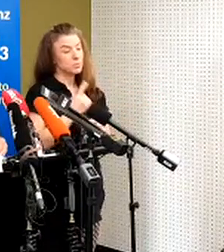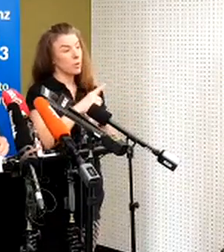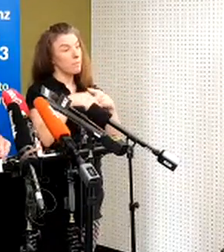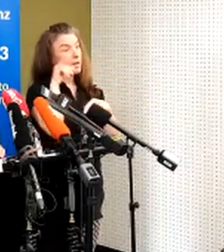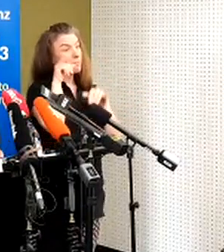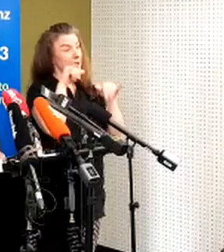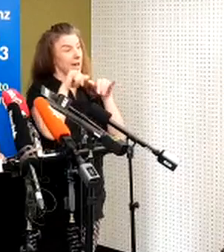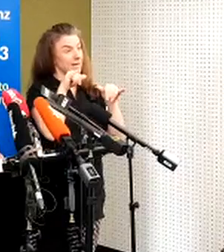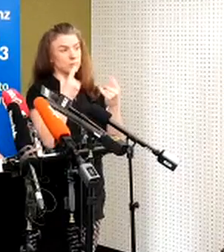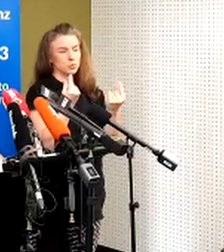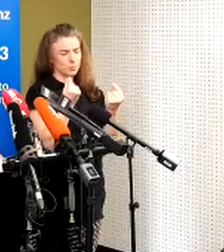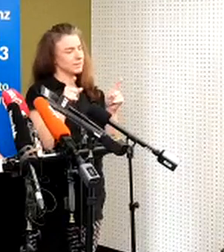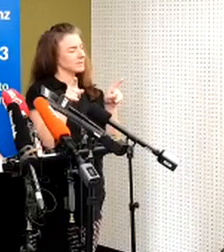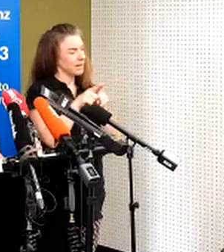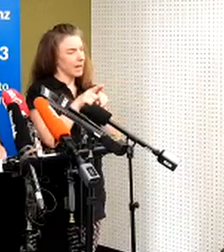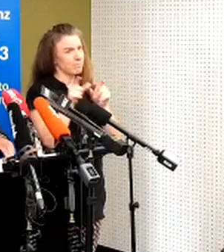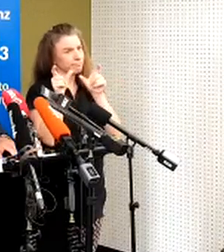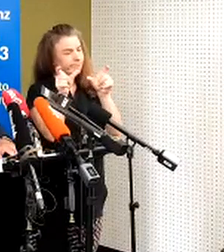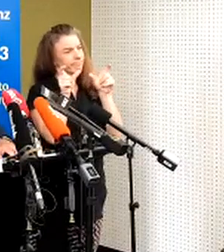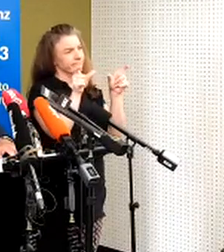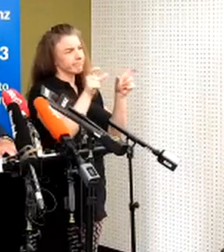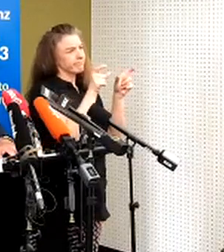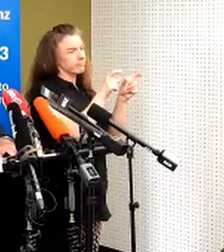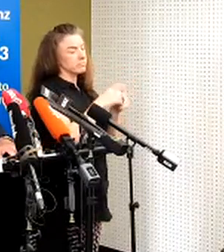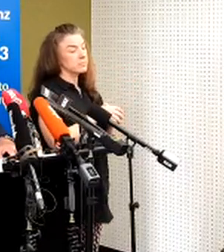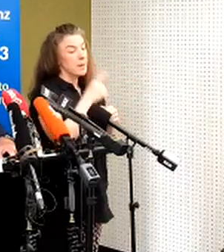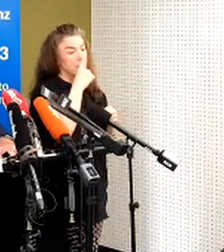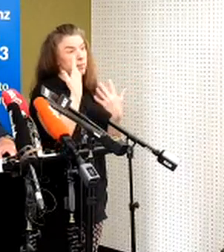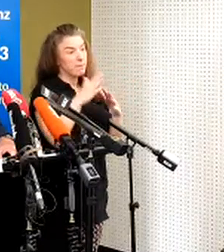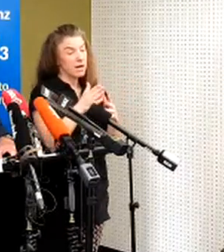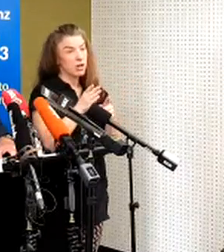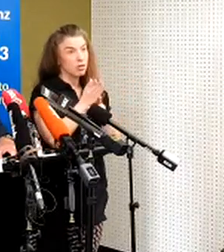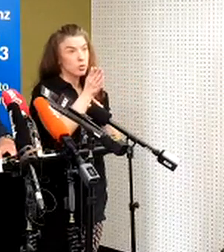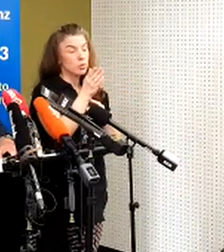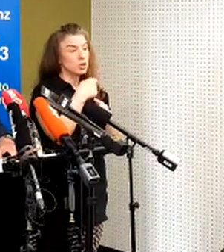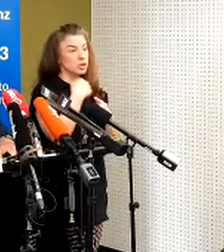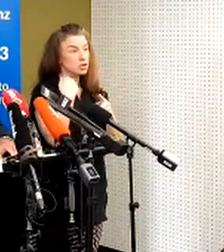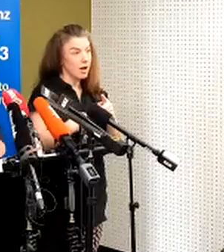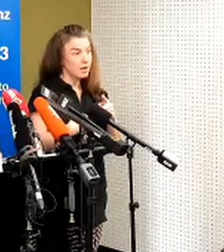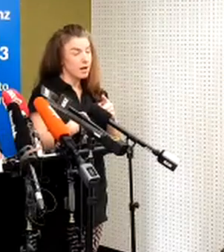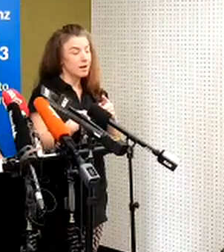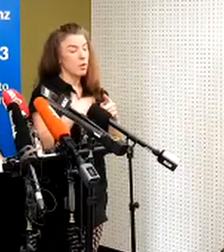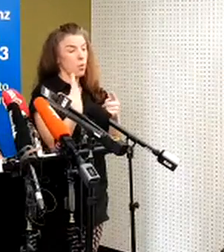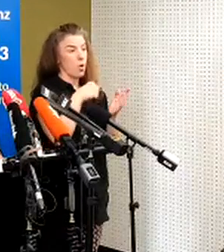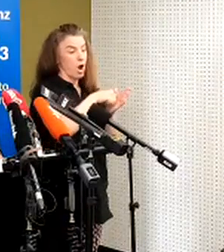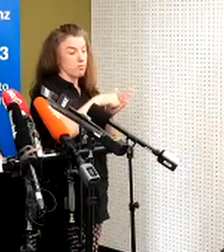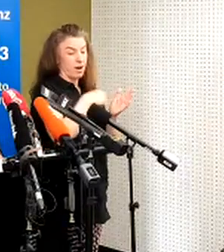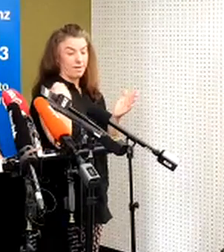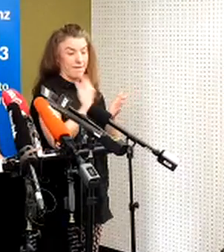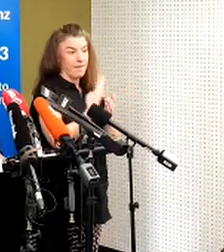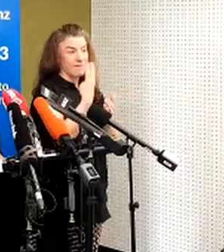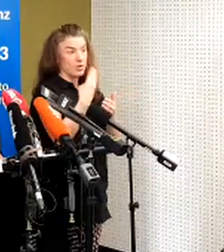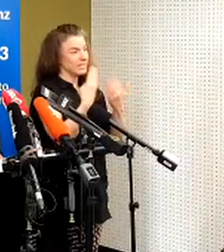as you will know, restrictions remain in place for anyone who has been to or through mainland China or Iran in the past 14